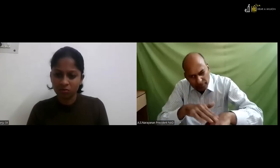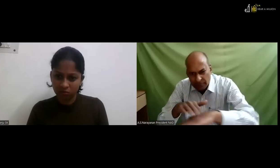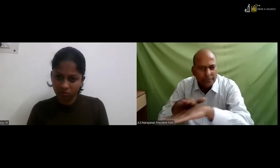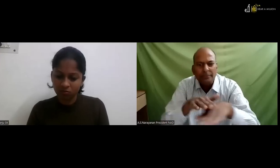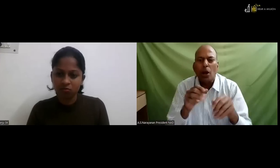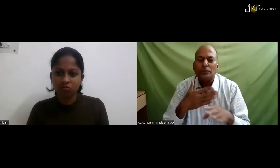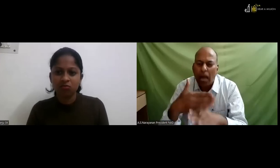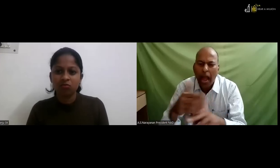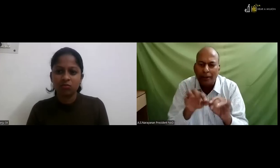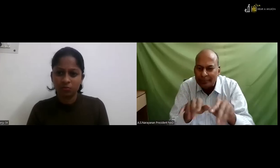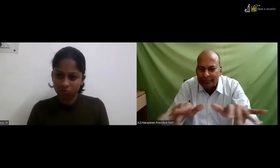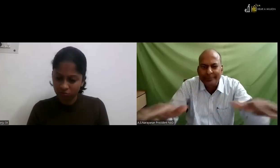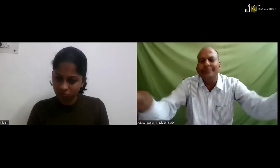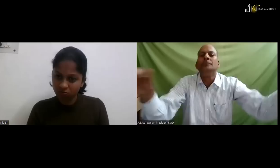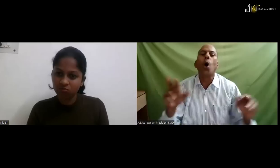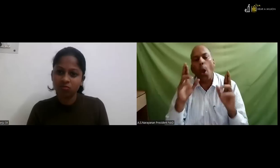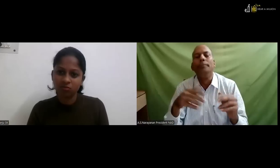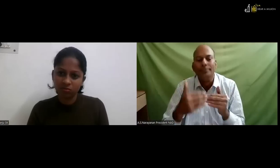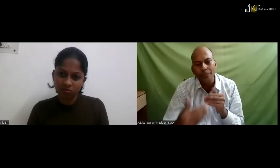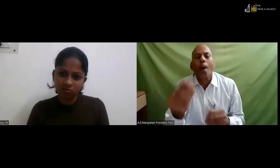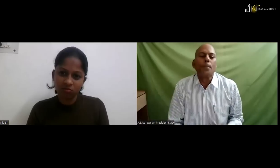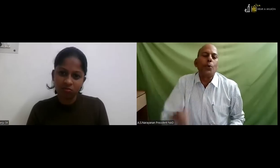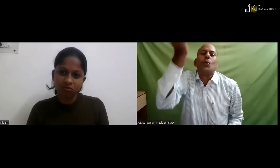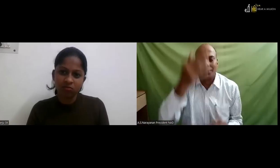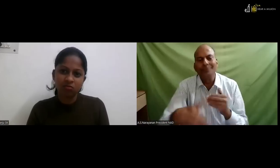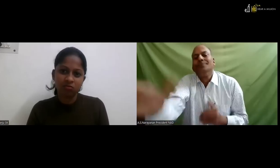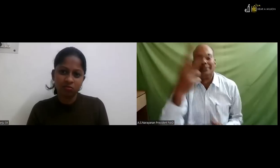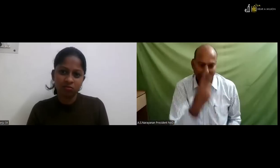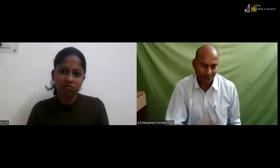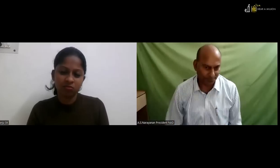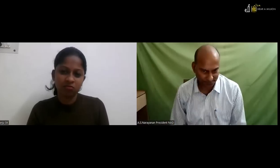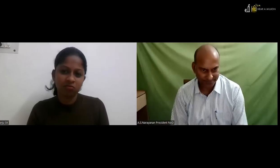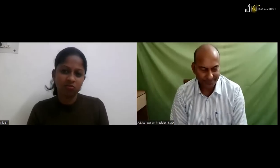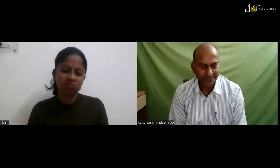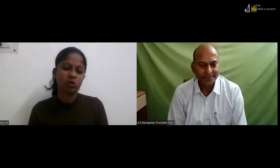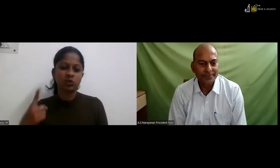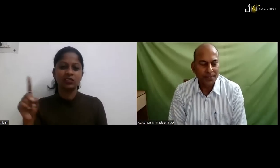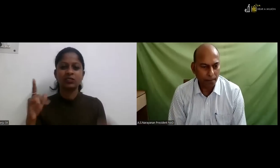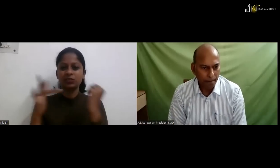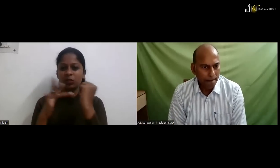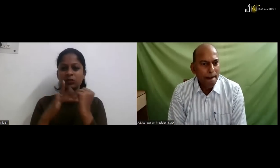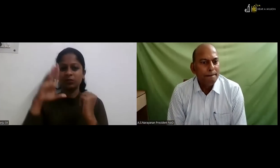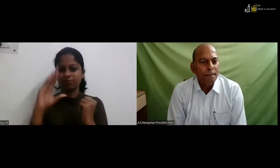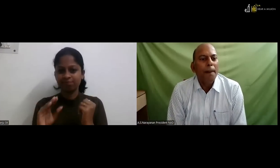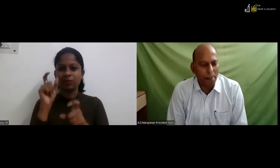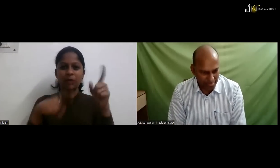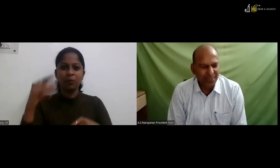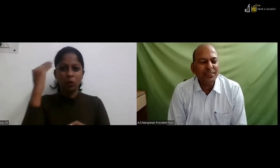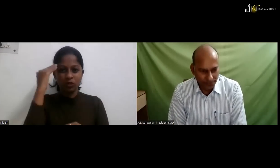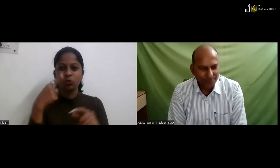reason may be. So we all people who are might skillful, who are experienced, we can share this data with